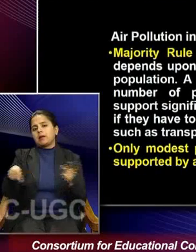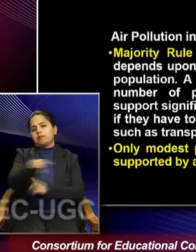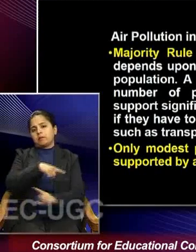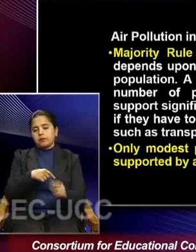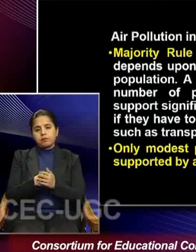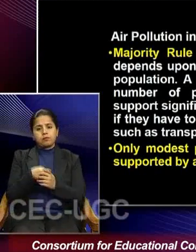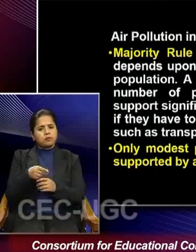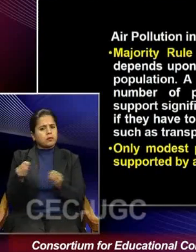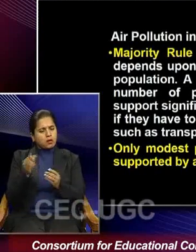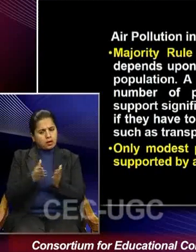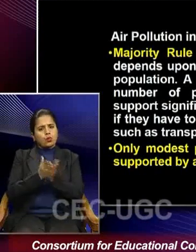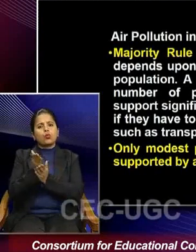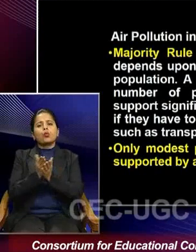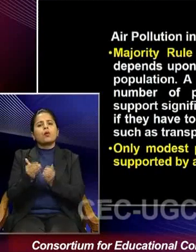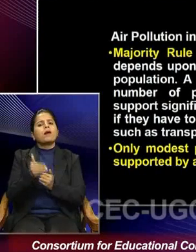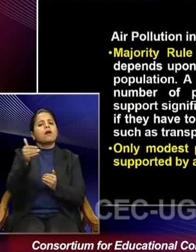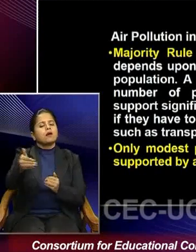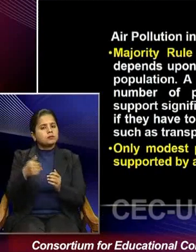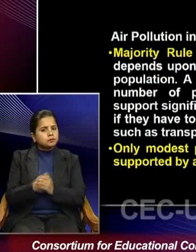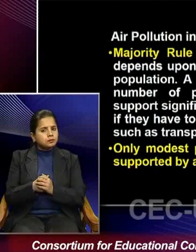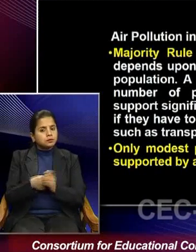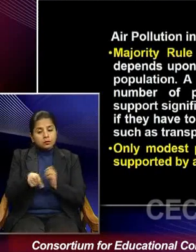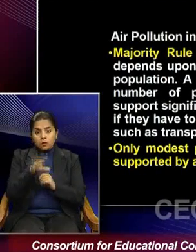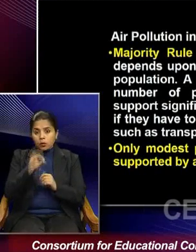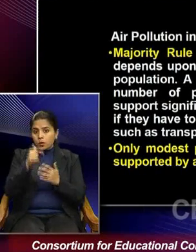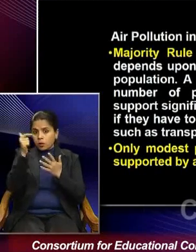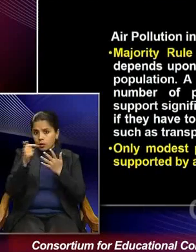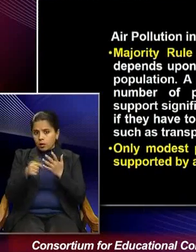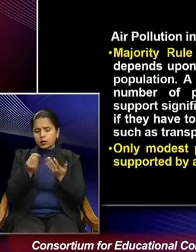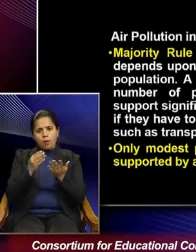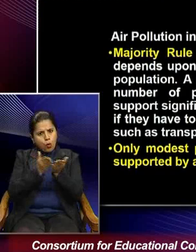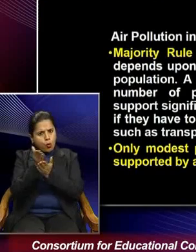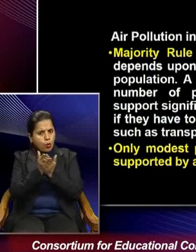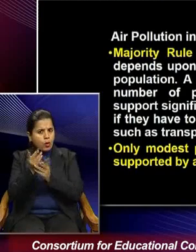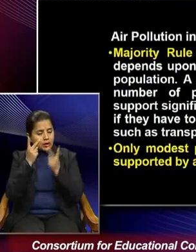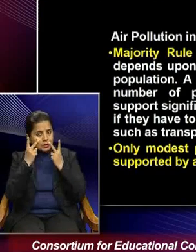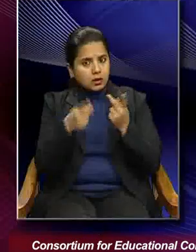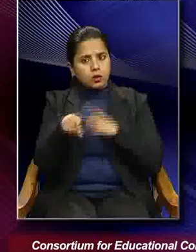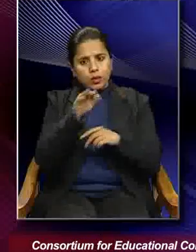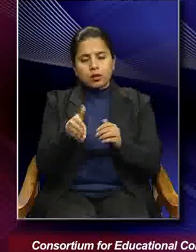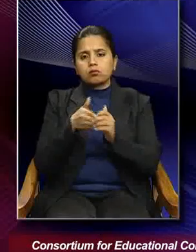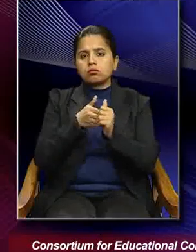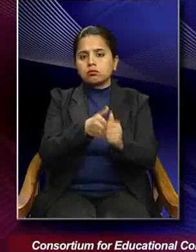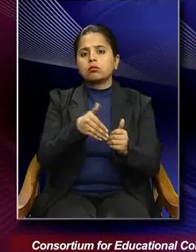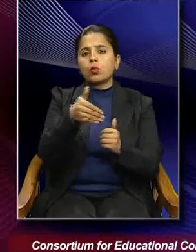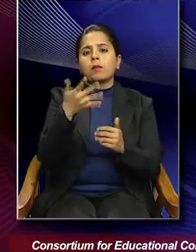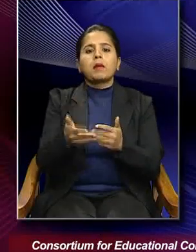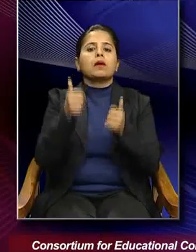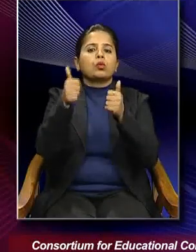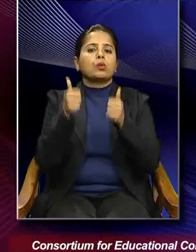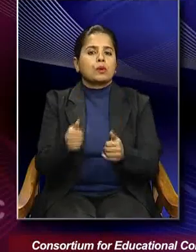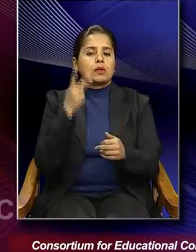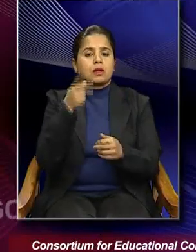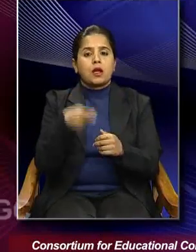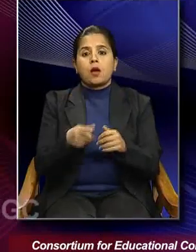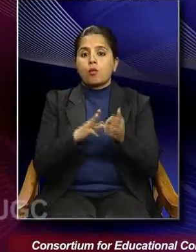there is a way. So this particular criteria or mechanism will lead to an outcome which is a